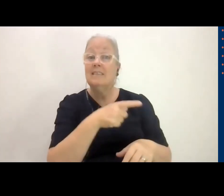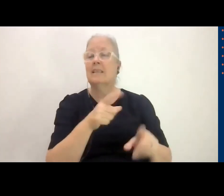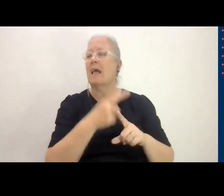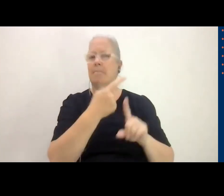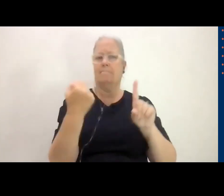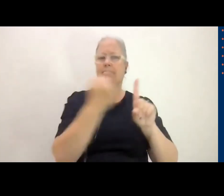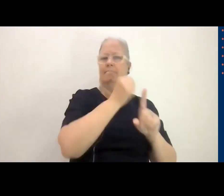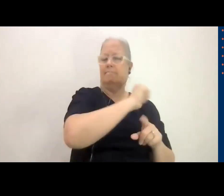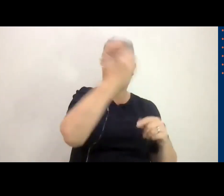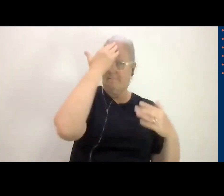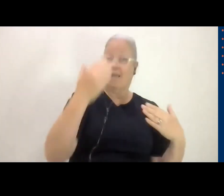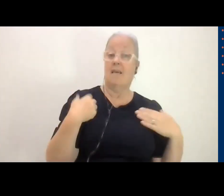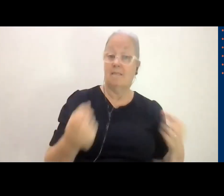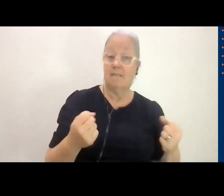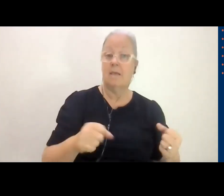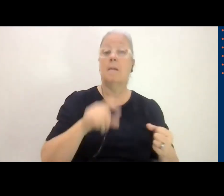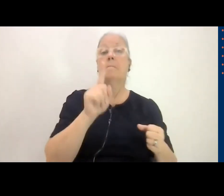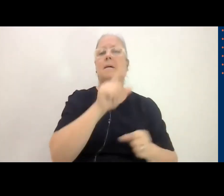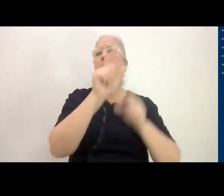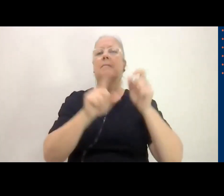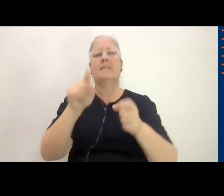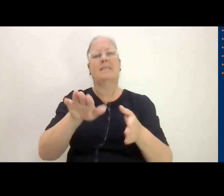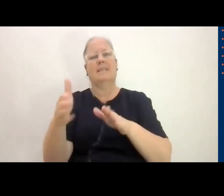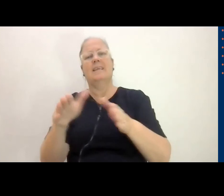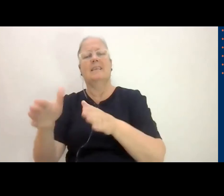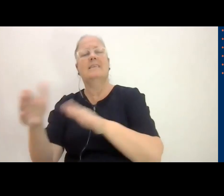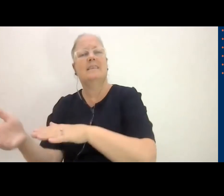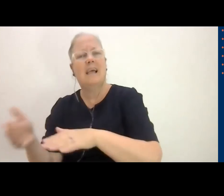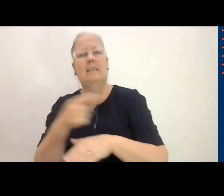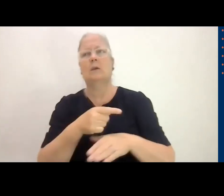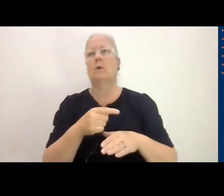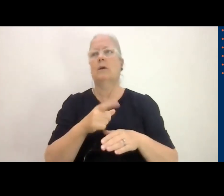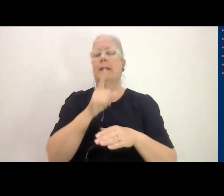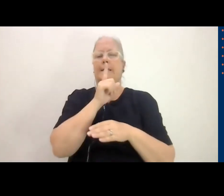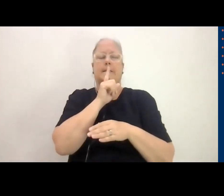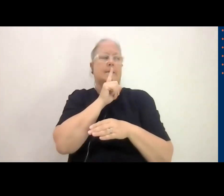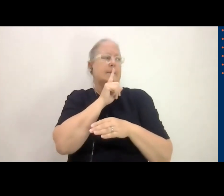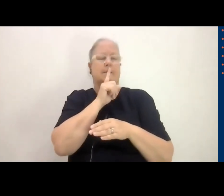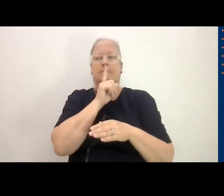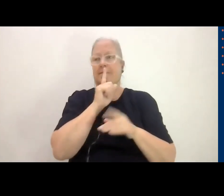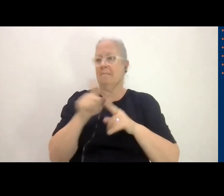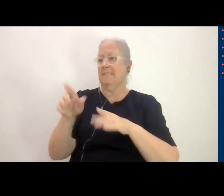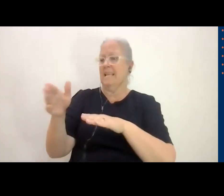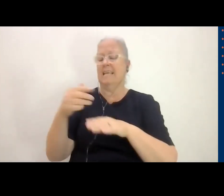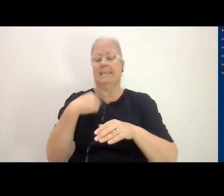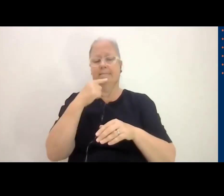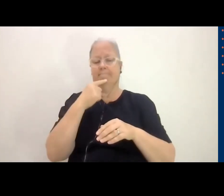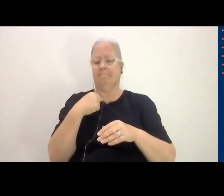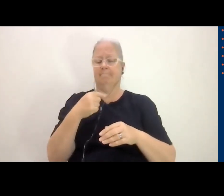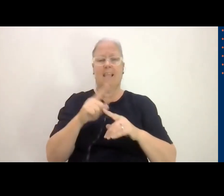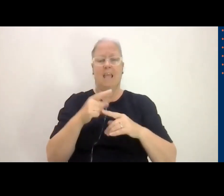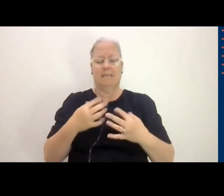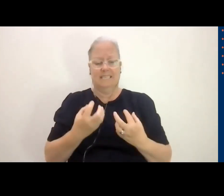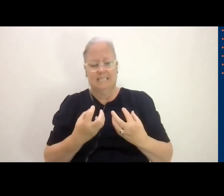at the same time, people are dying from COVID-19, so they don't feel comfortable sharing, their mental health issues. And so in a lot of ways, they